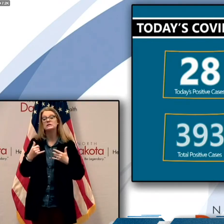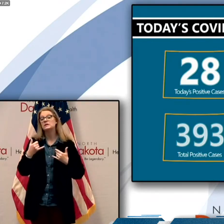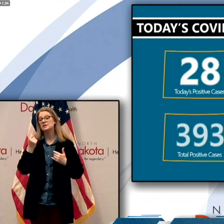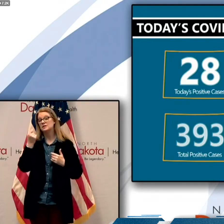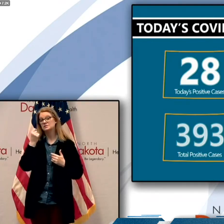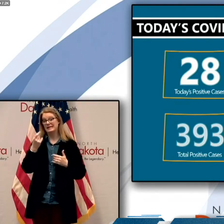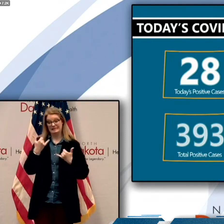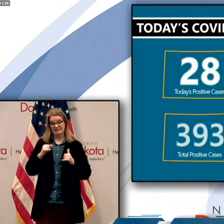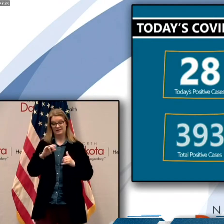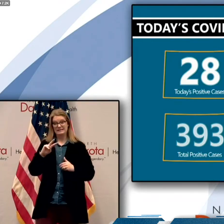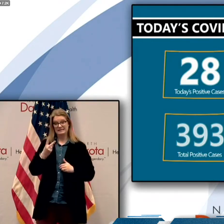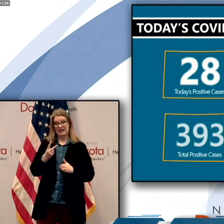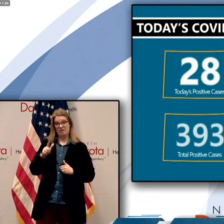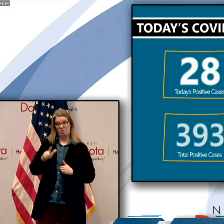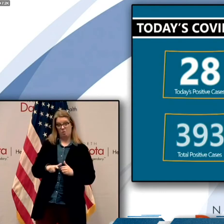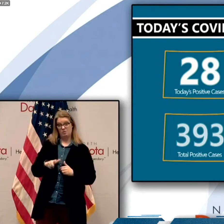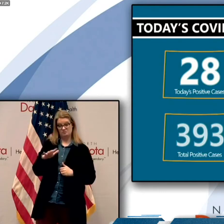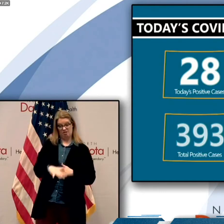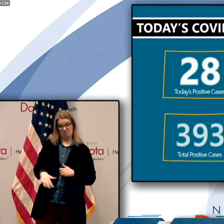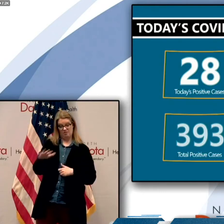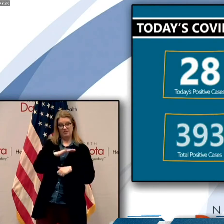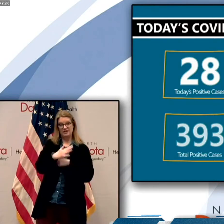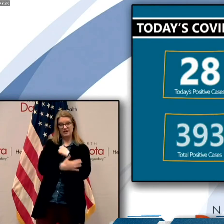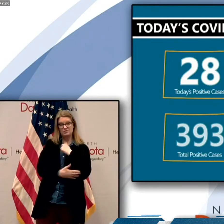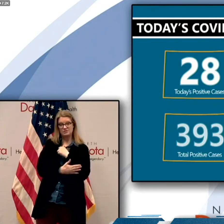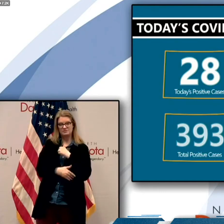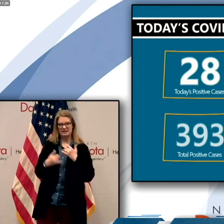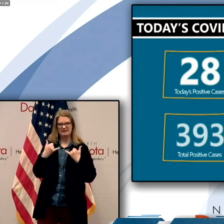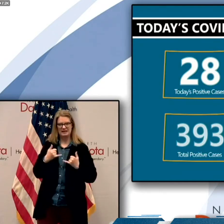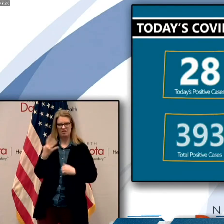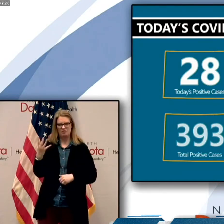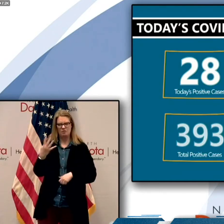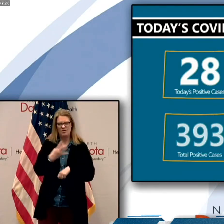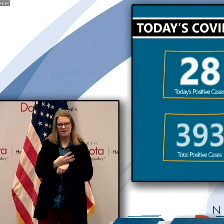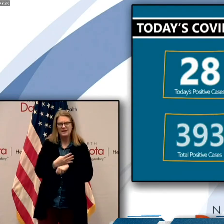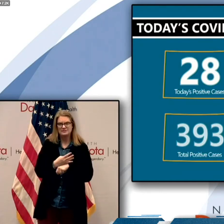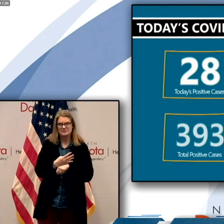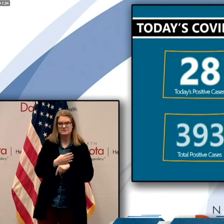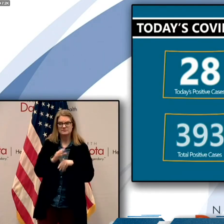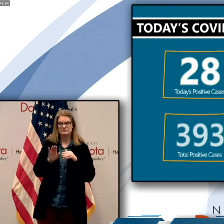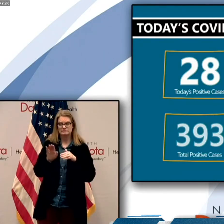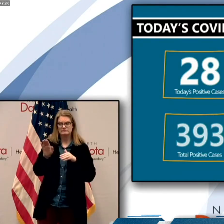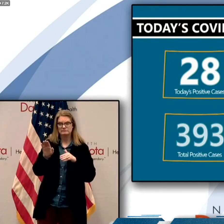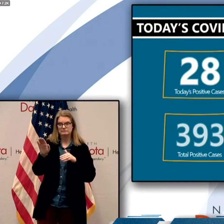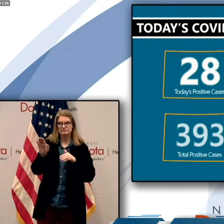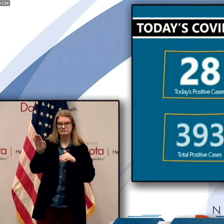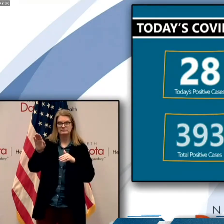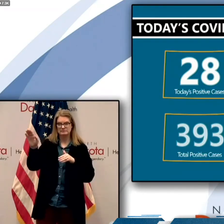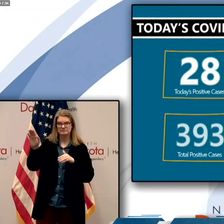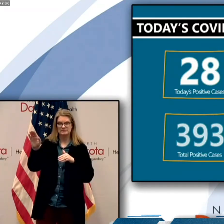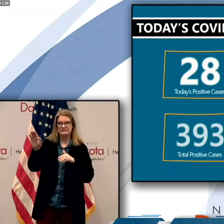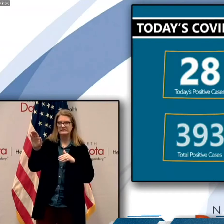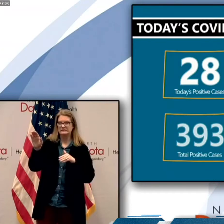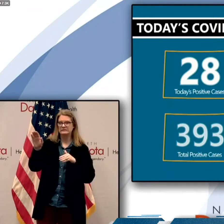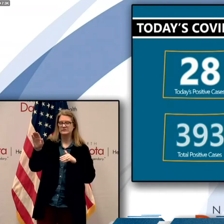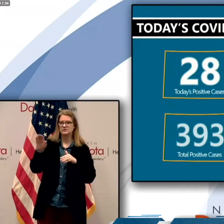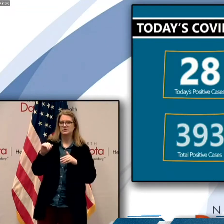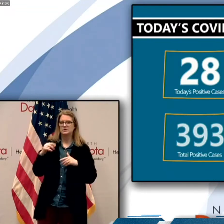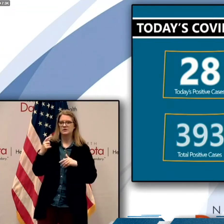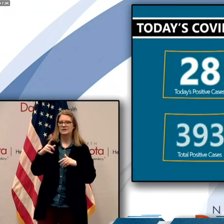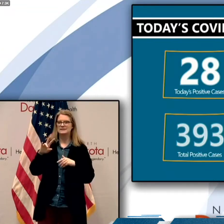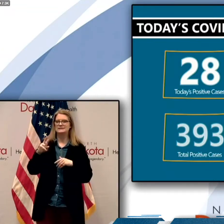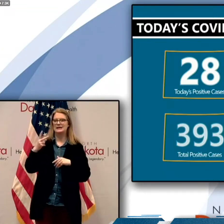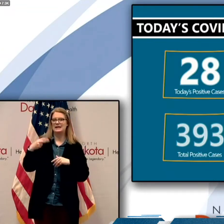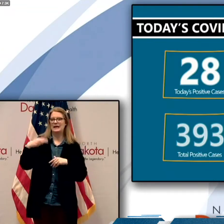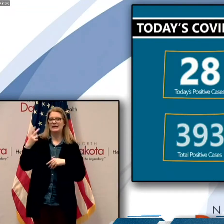in the nation, but we have, with these 4 consecutive days, we're starting to see the trends go up, and with the second largest